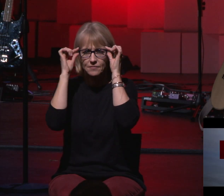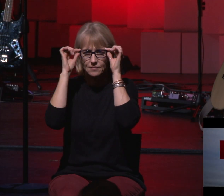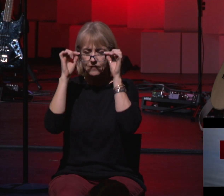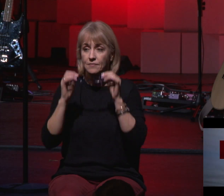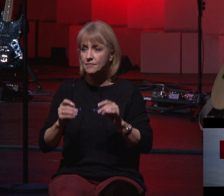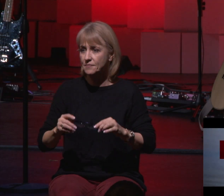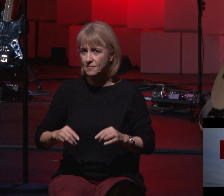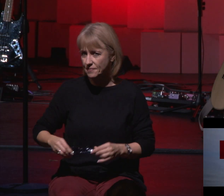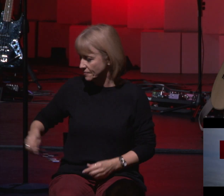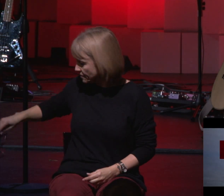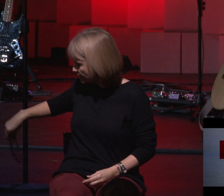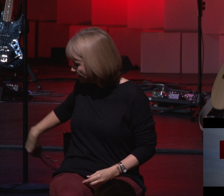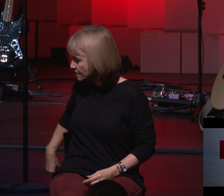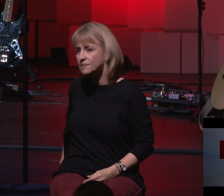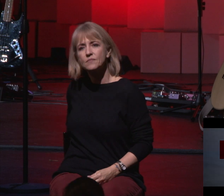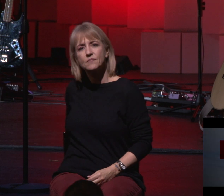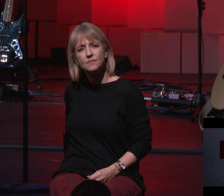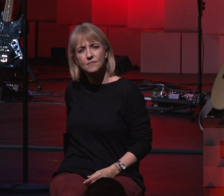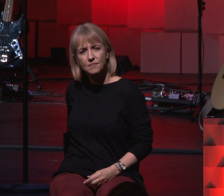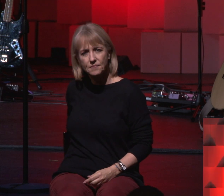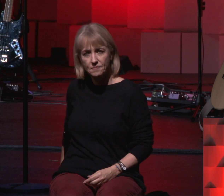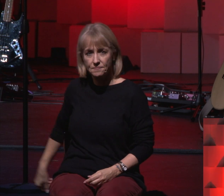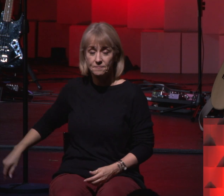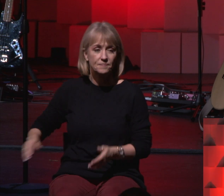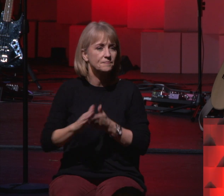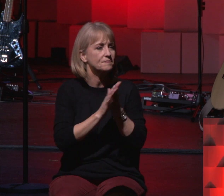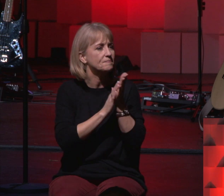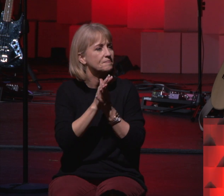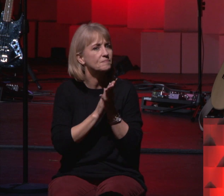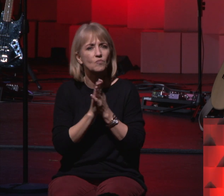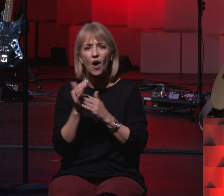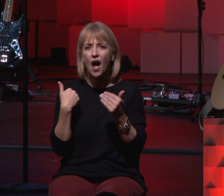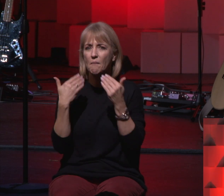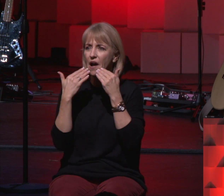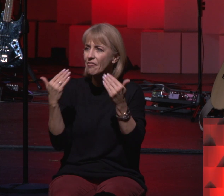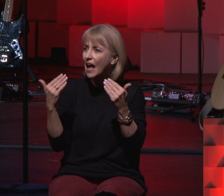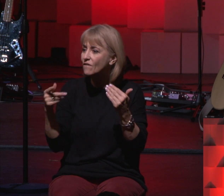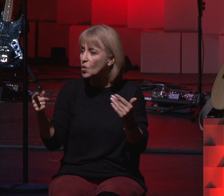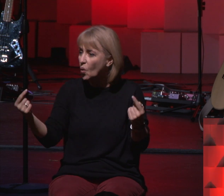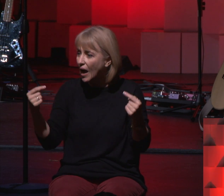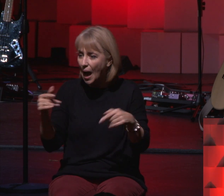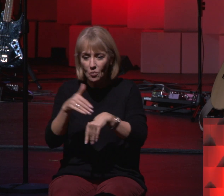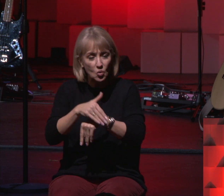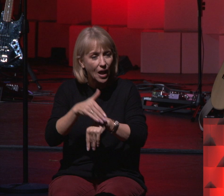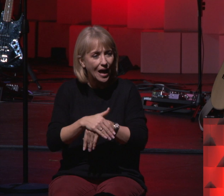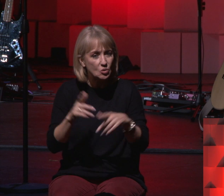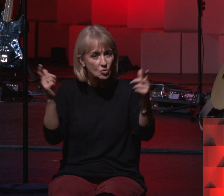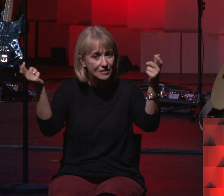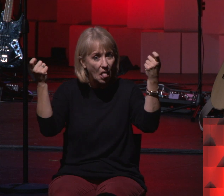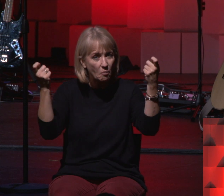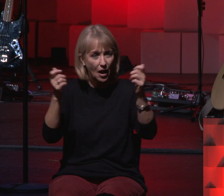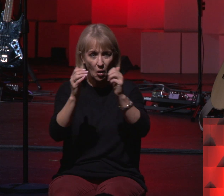Well, I am thankful that you came tonight to celebrate with us and worship and remember, and also to hear from God's Word. So